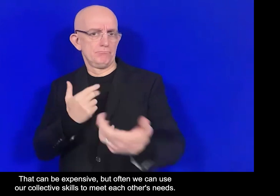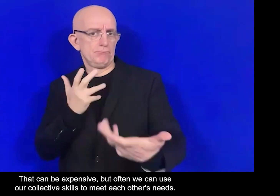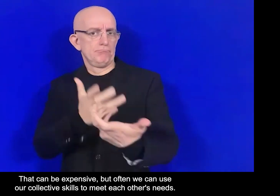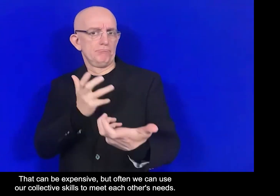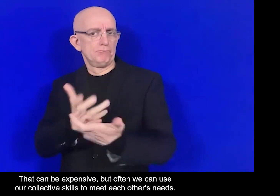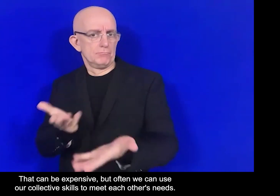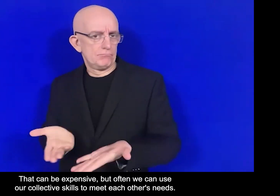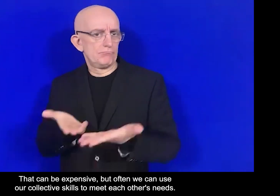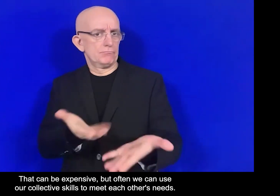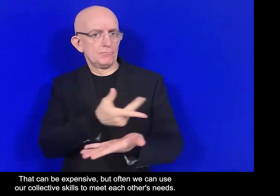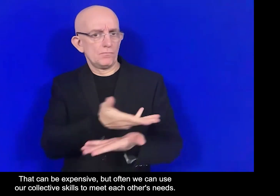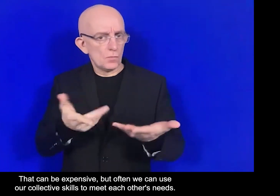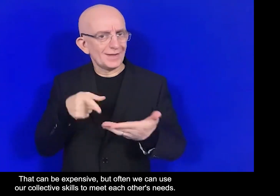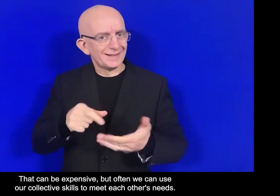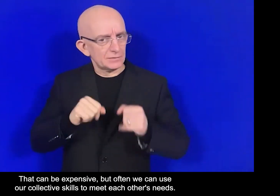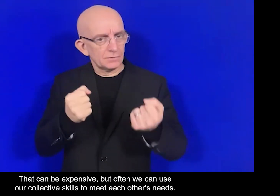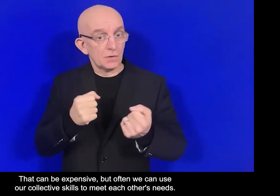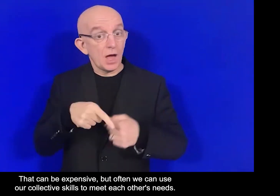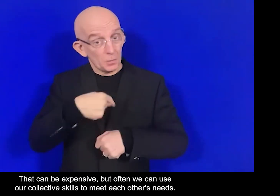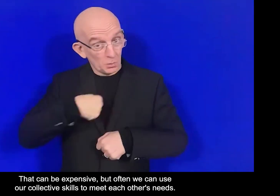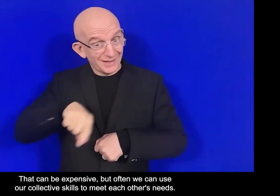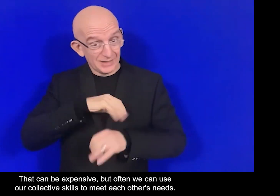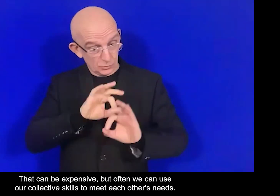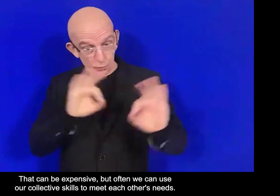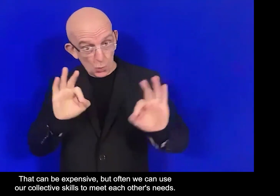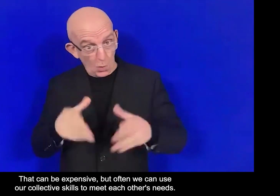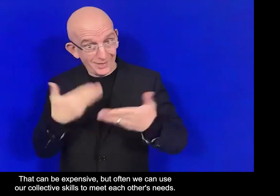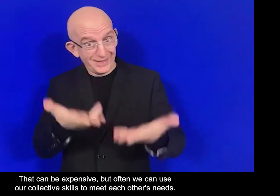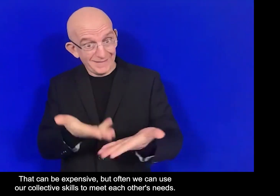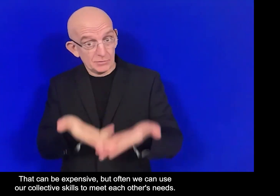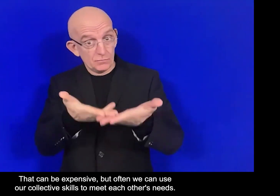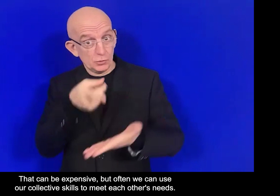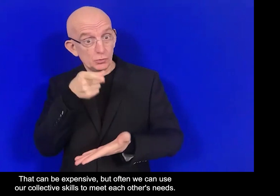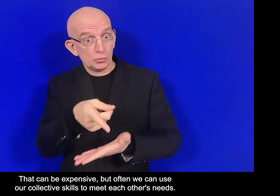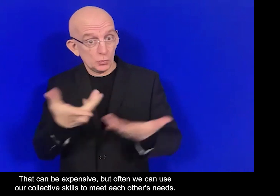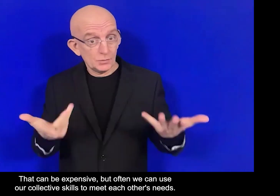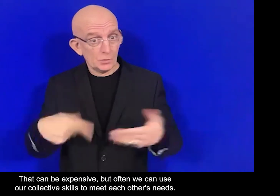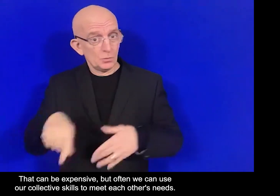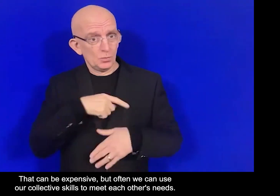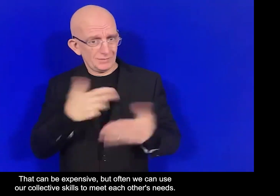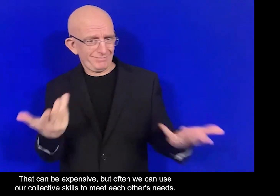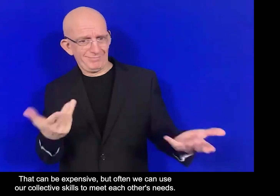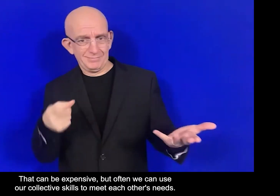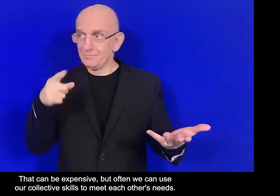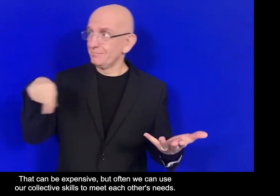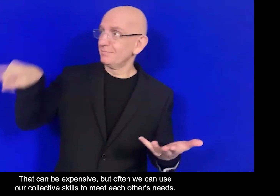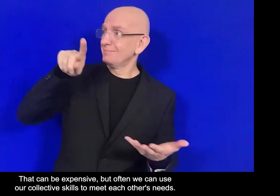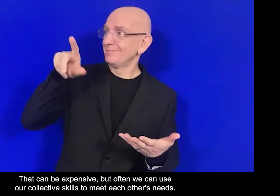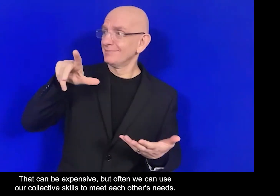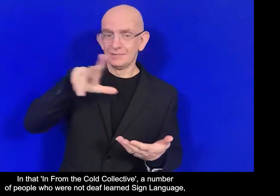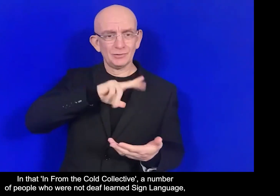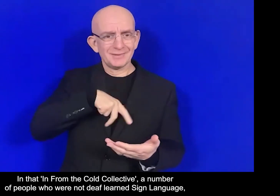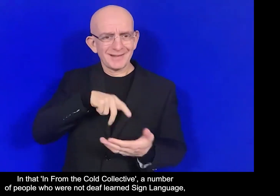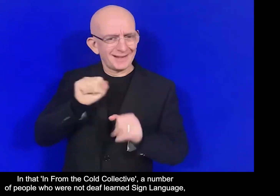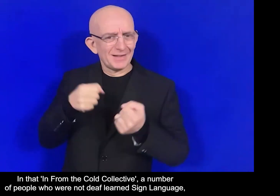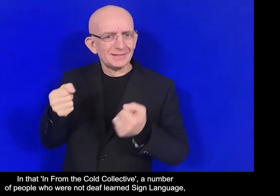can be expensive, but often we can use our collective skills to meet each other's needs. And